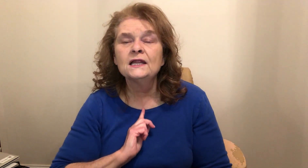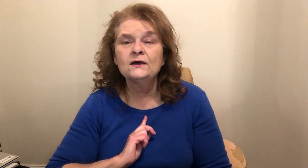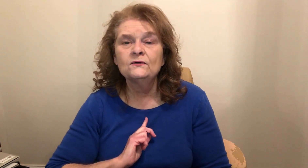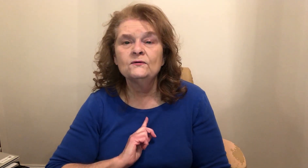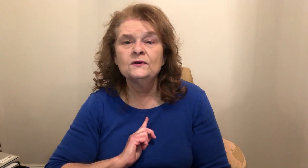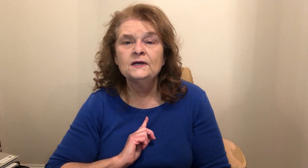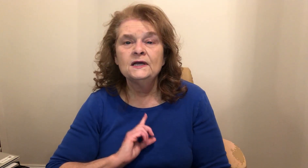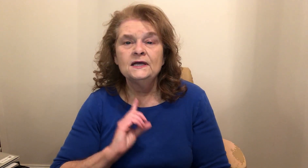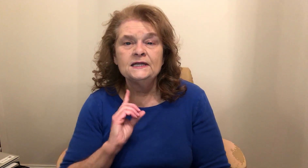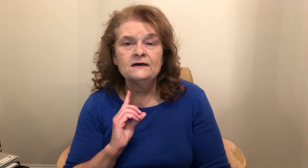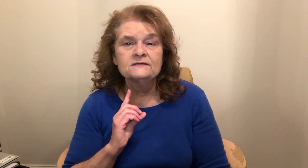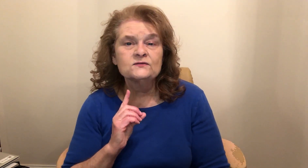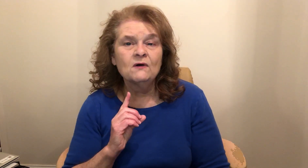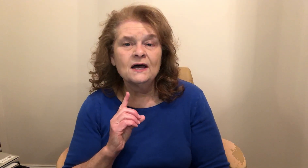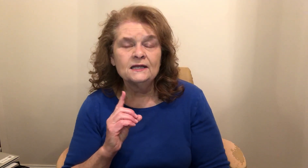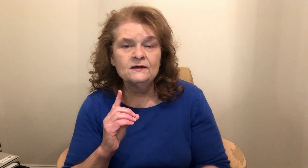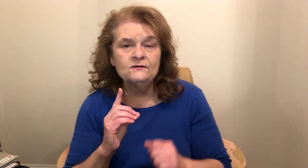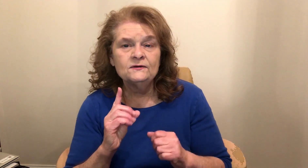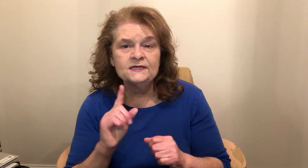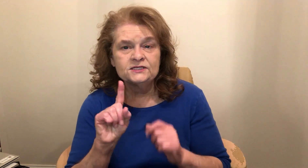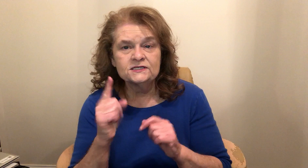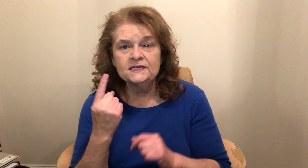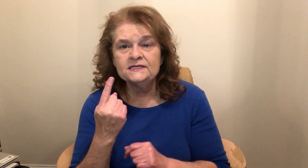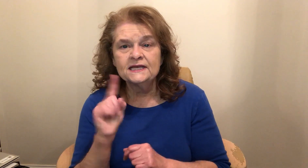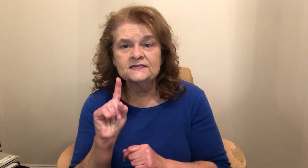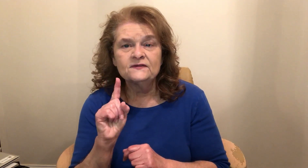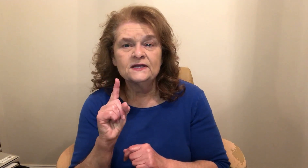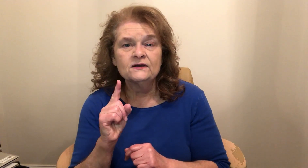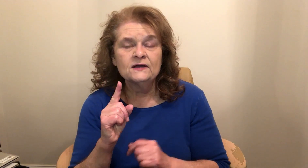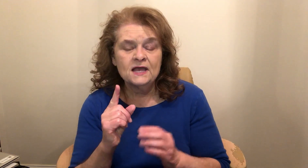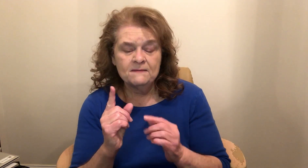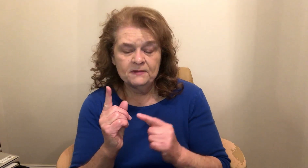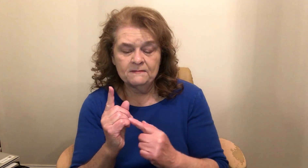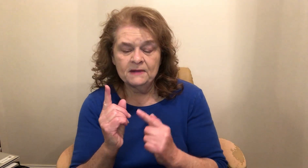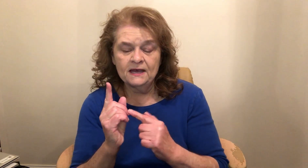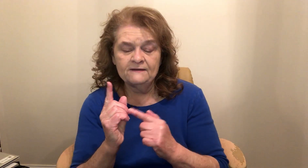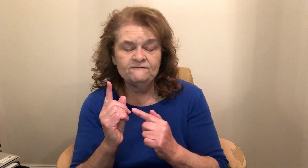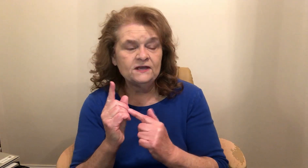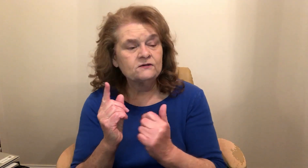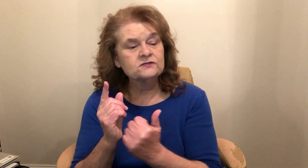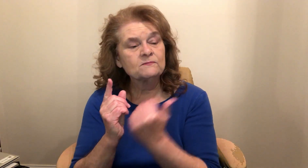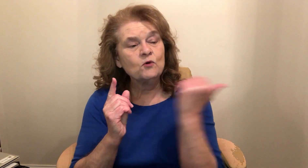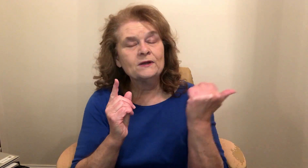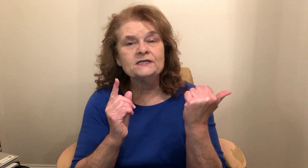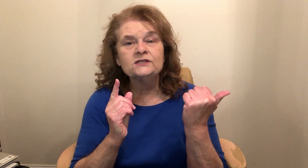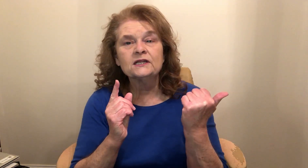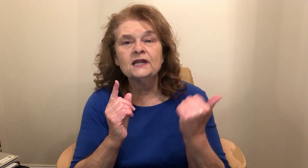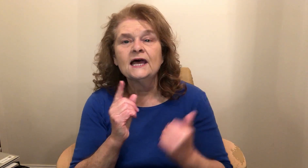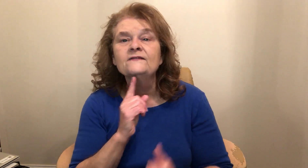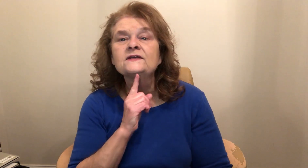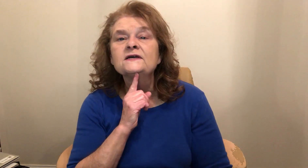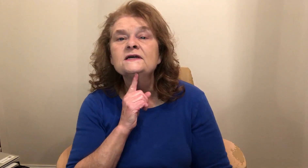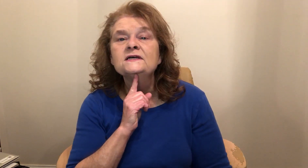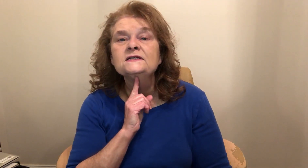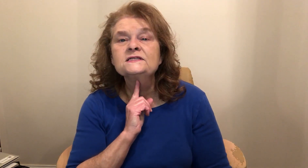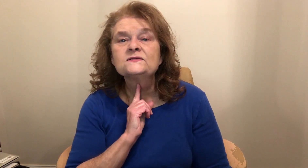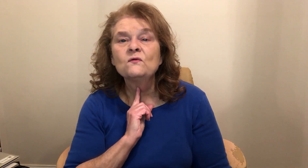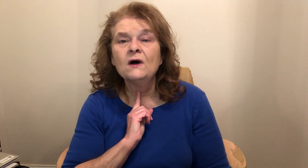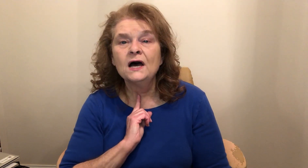swallow? Now on swallow, it's just the index finger, but my fingers are pointing to the left.